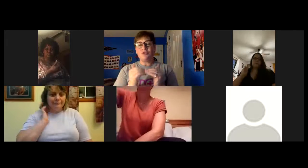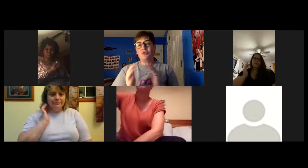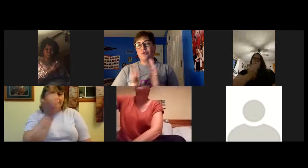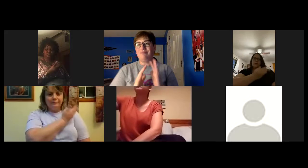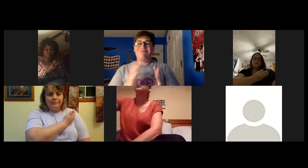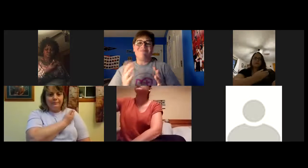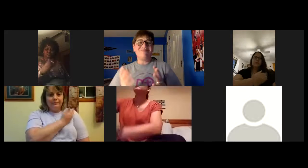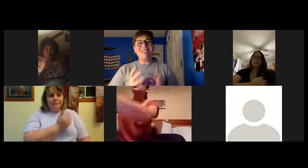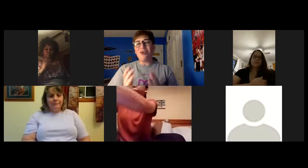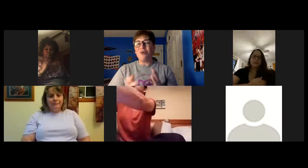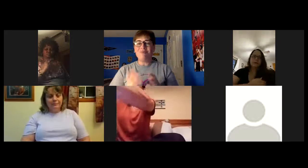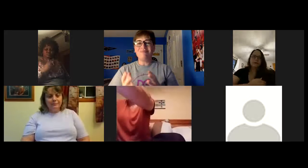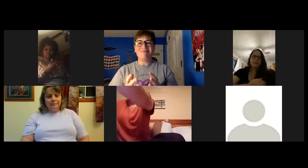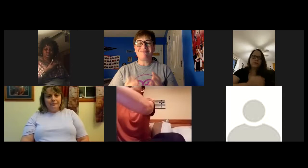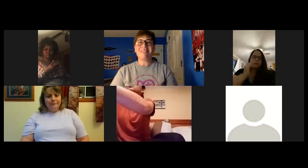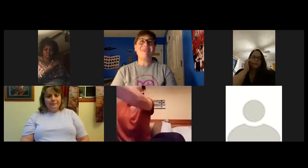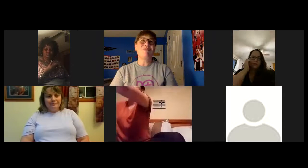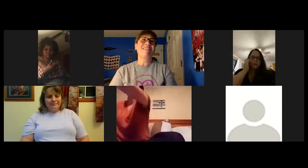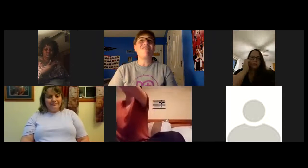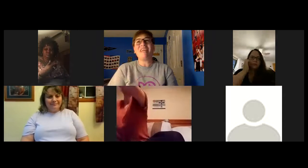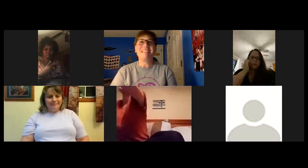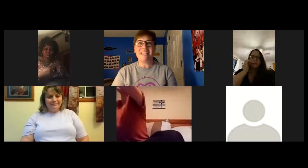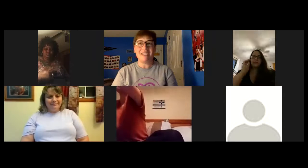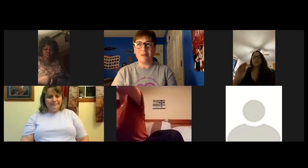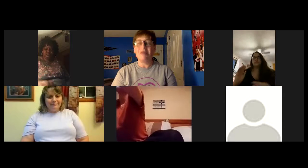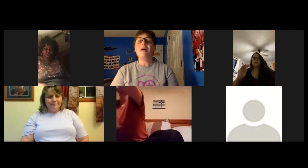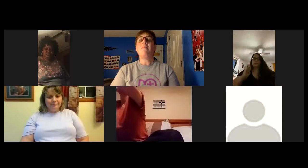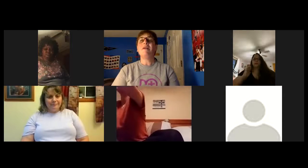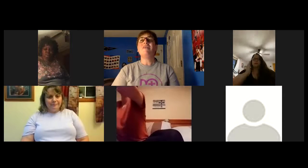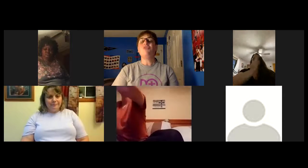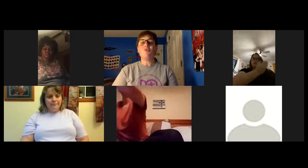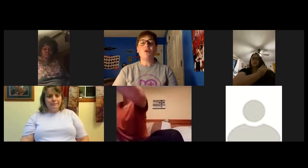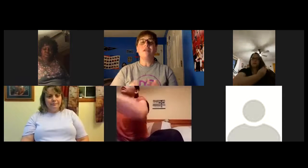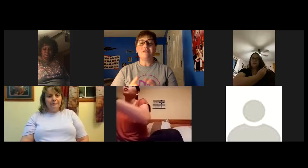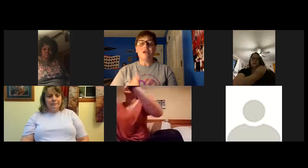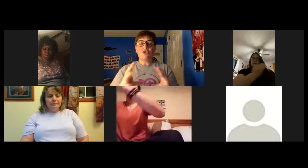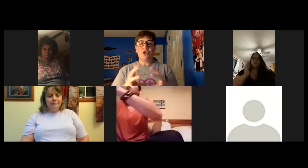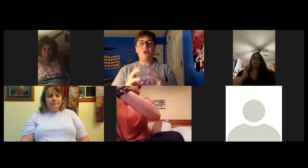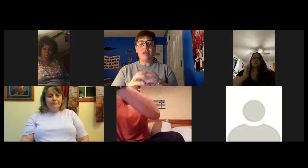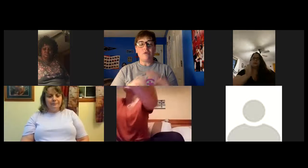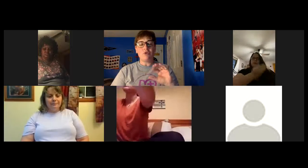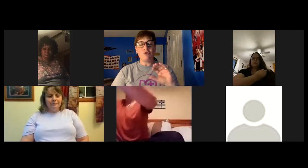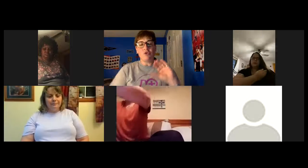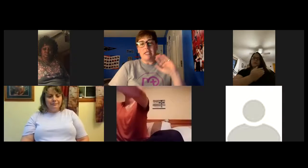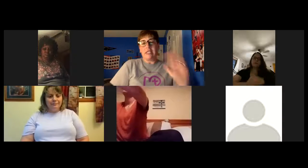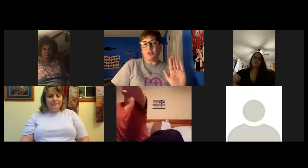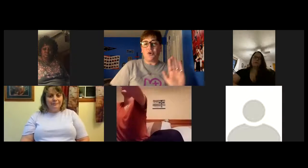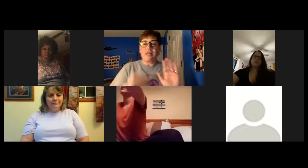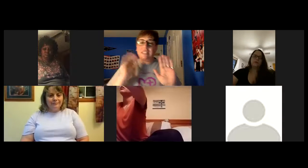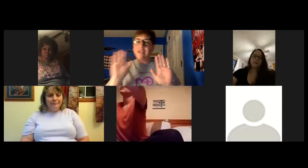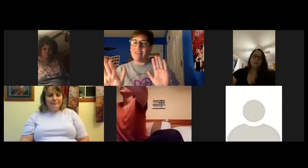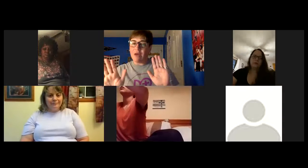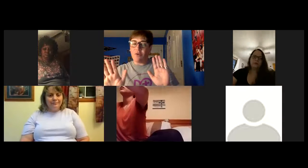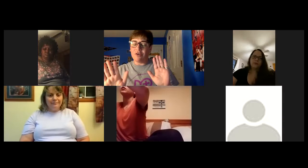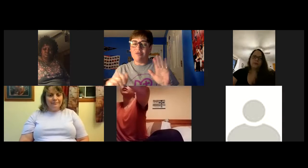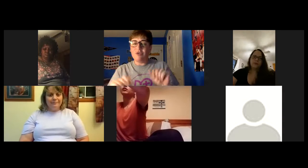want to, I don't want to say fancy it up, but if you want to show that you're using this word